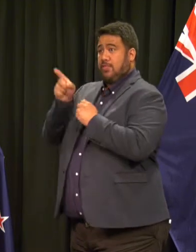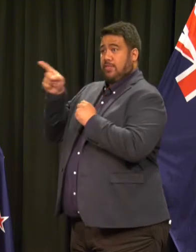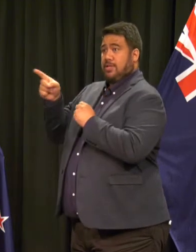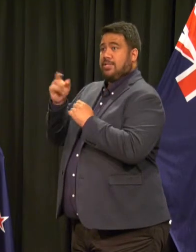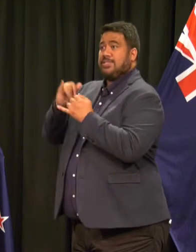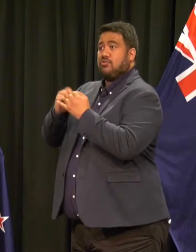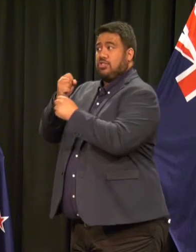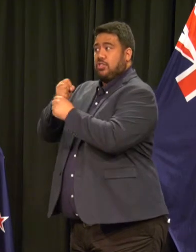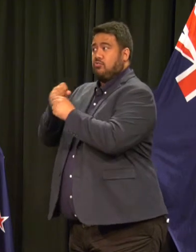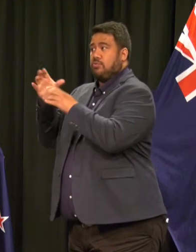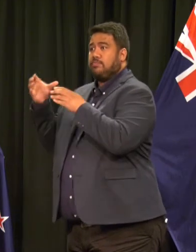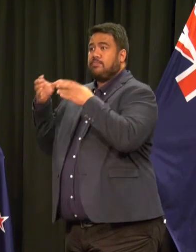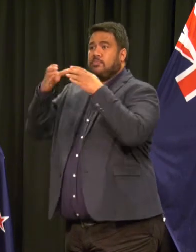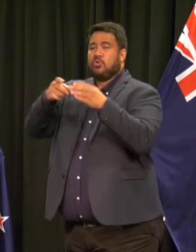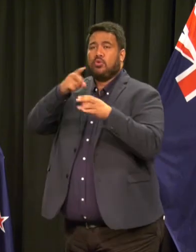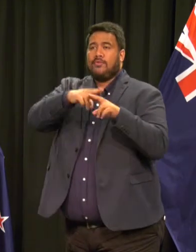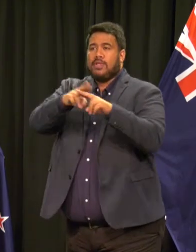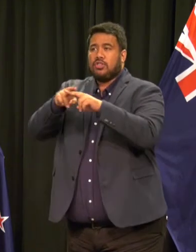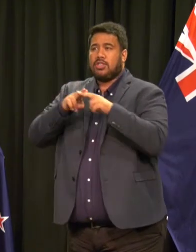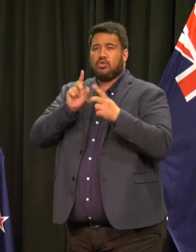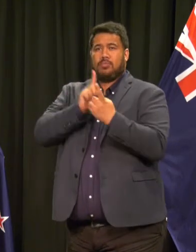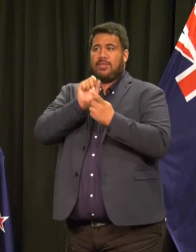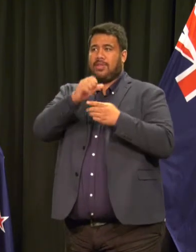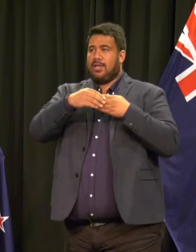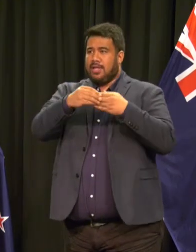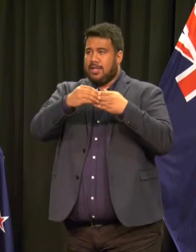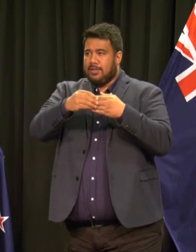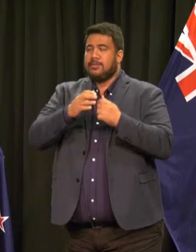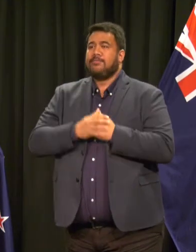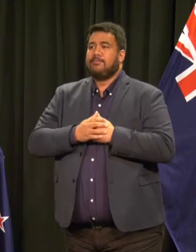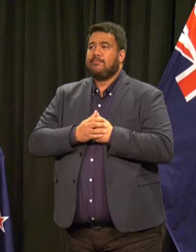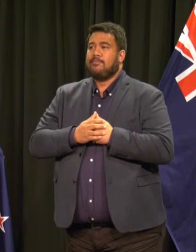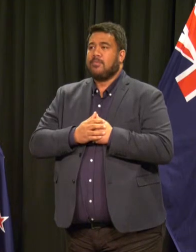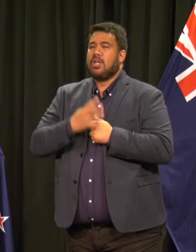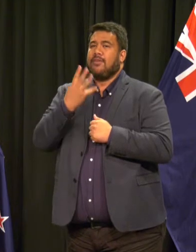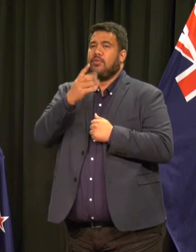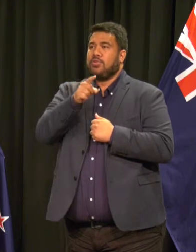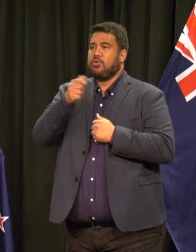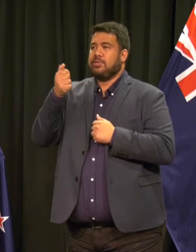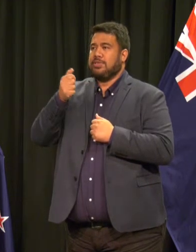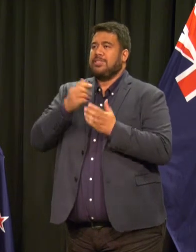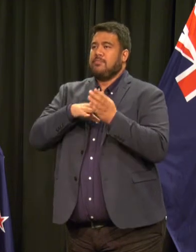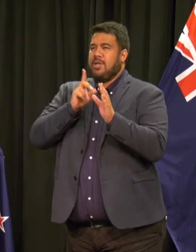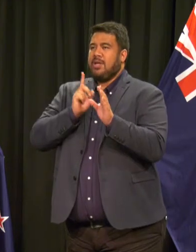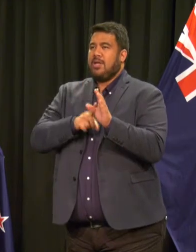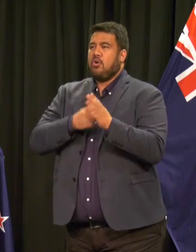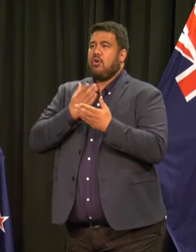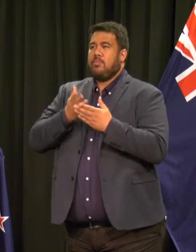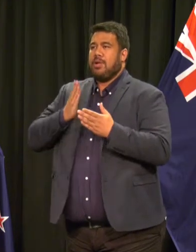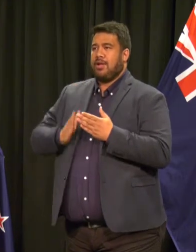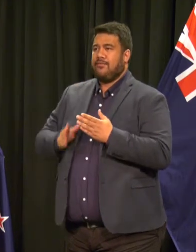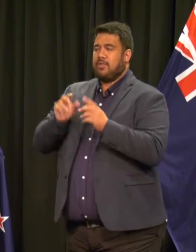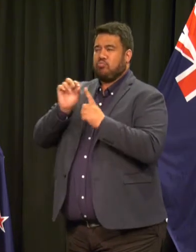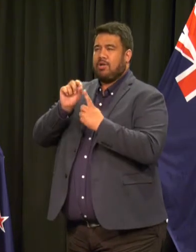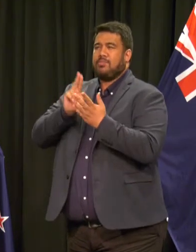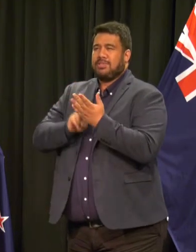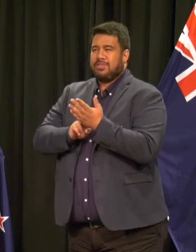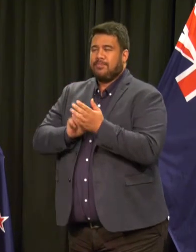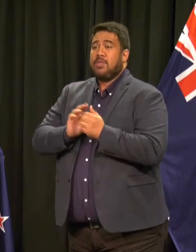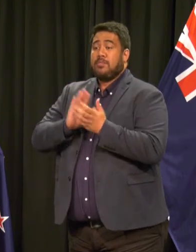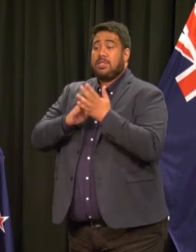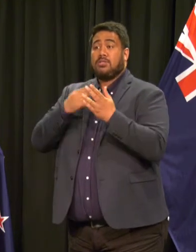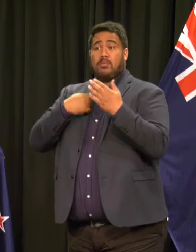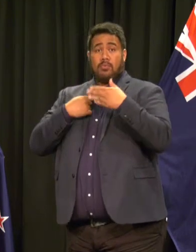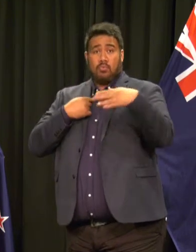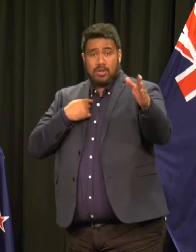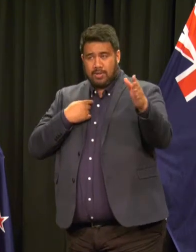Pacific Leaders meeting in Suva, 14 and 16 May, on behalf of the Prime Minister. So, during this time, Kelvin Davis will be acting